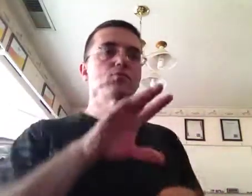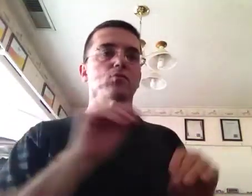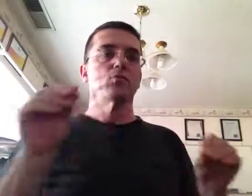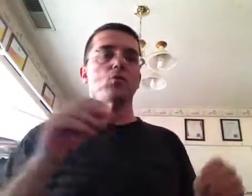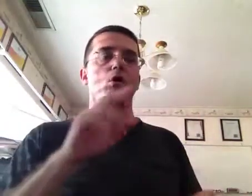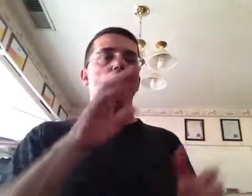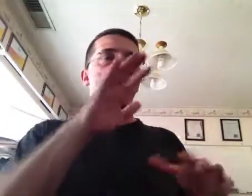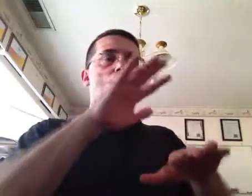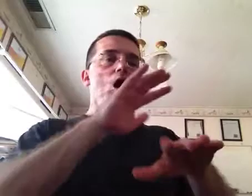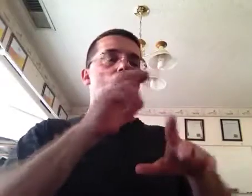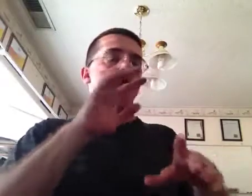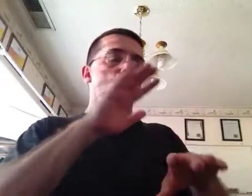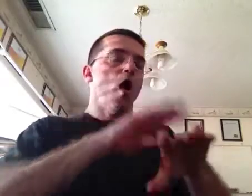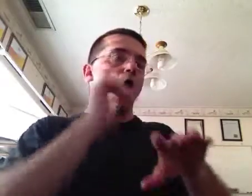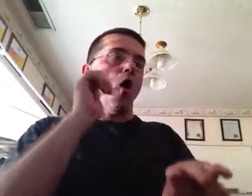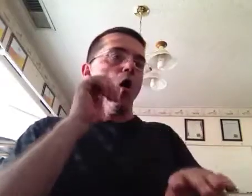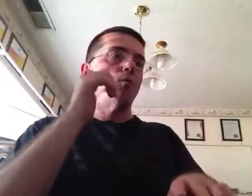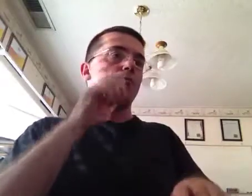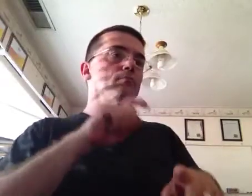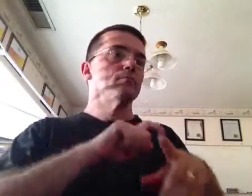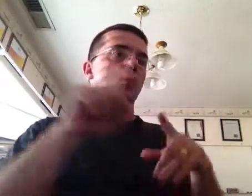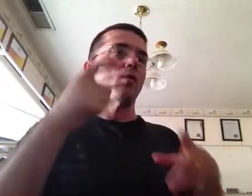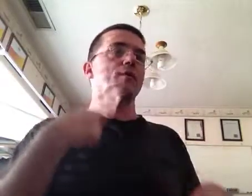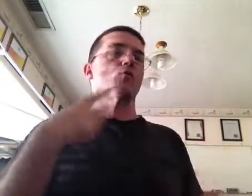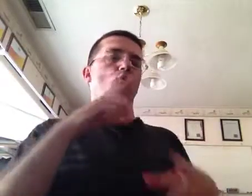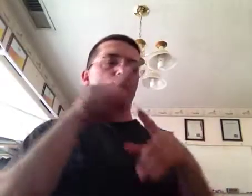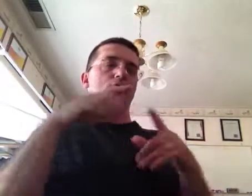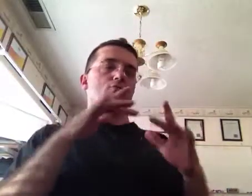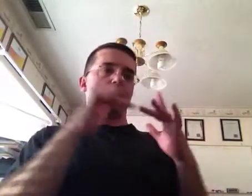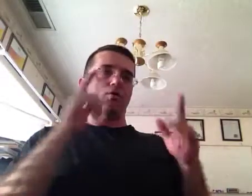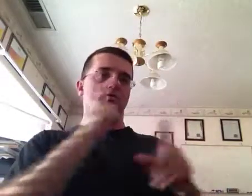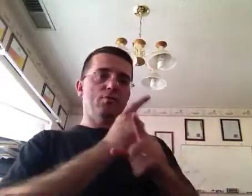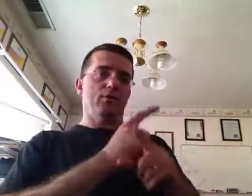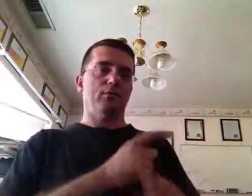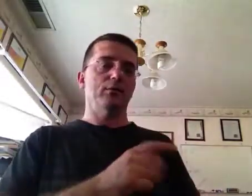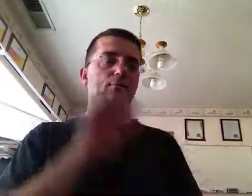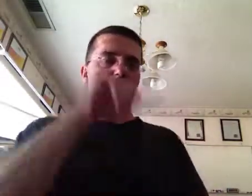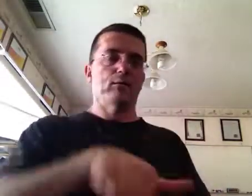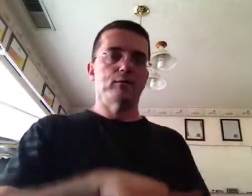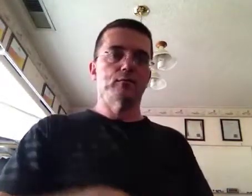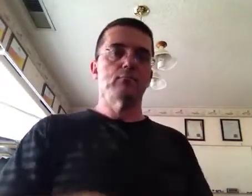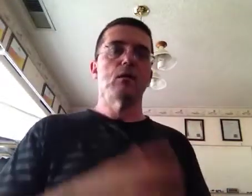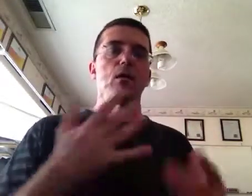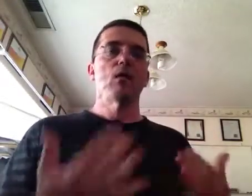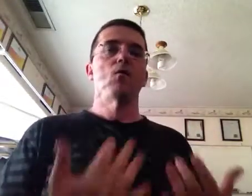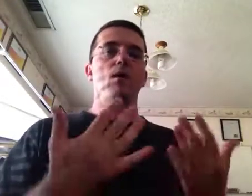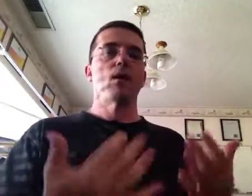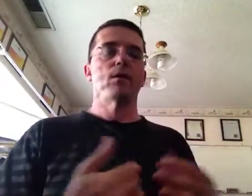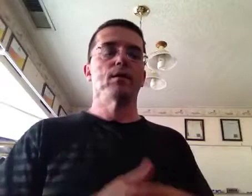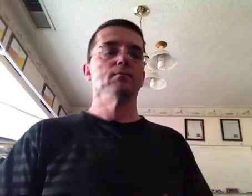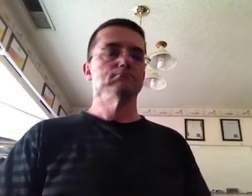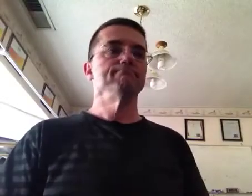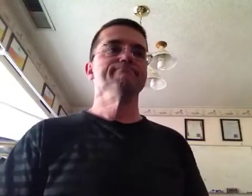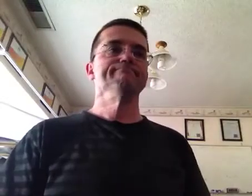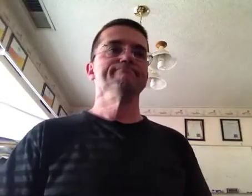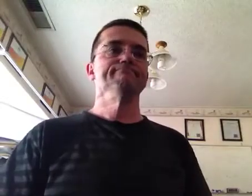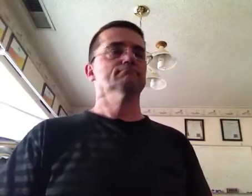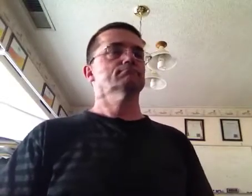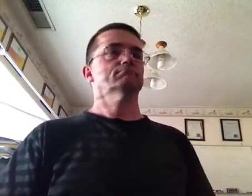when your heart's right, and hang up on them. Let it sit there. Let it sit there a little while. I've done